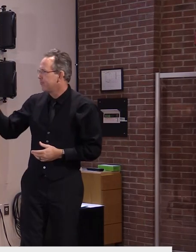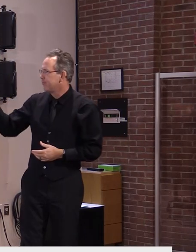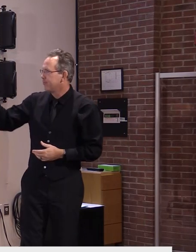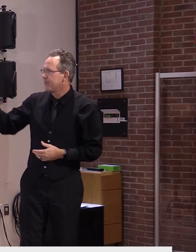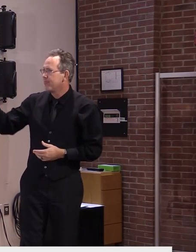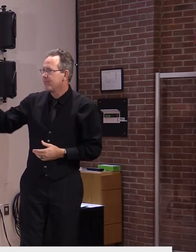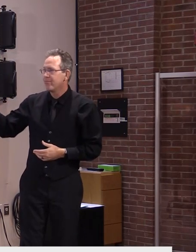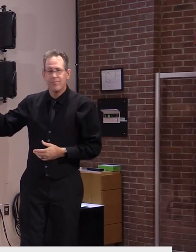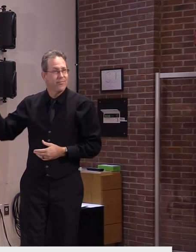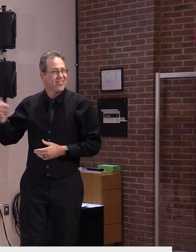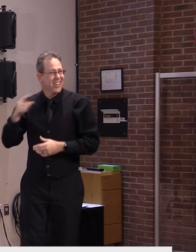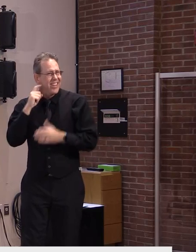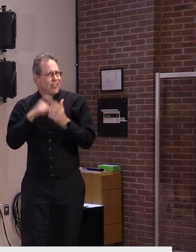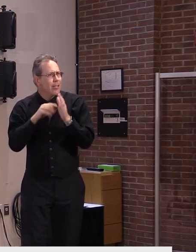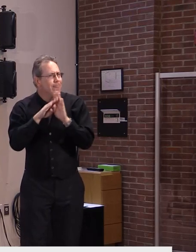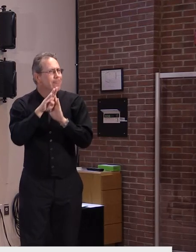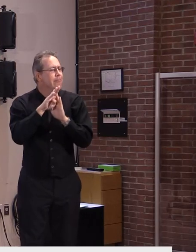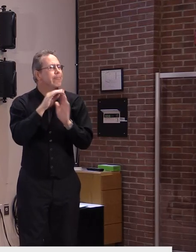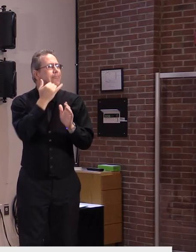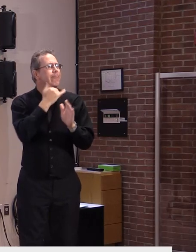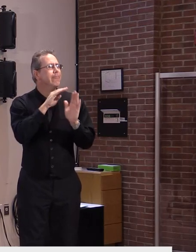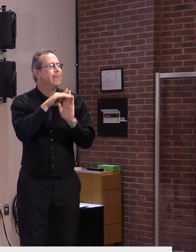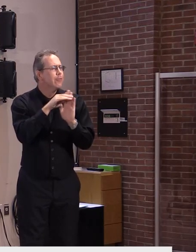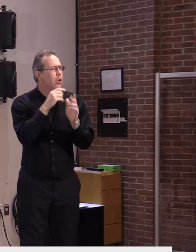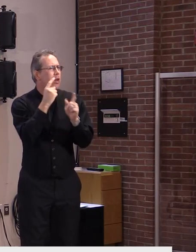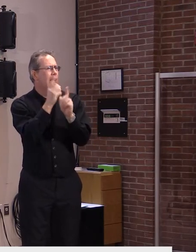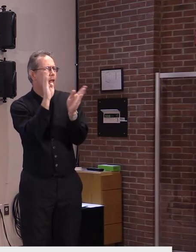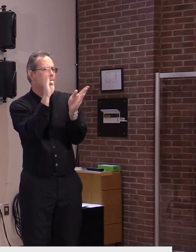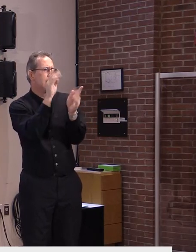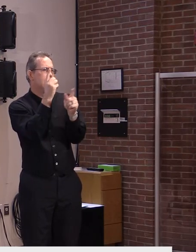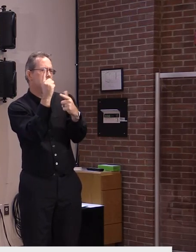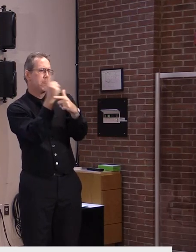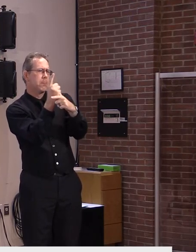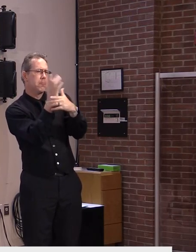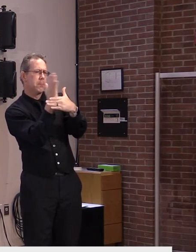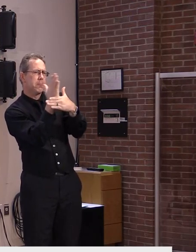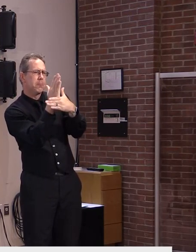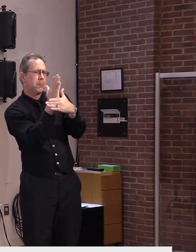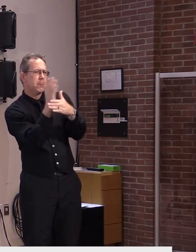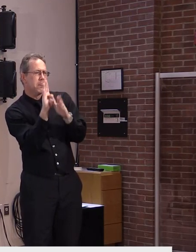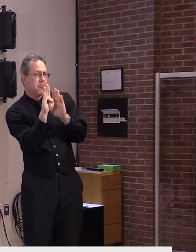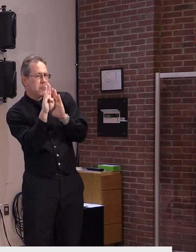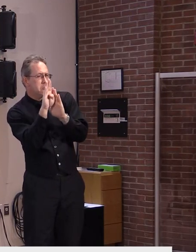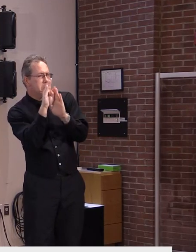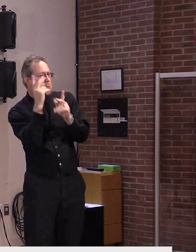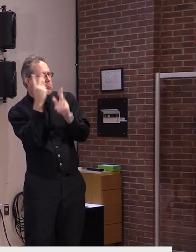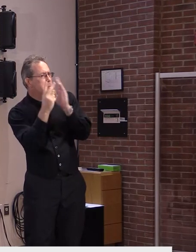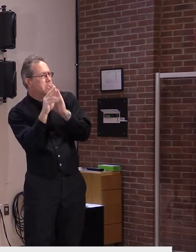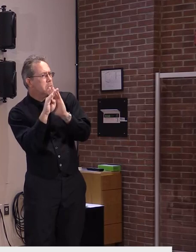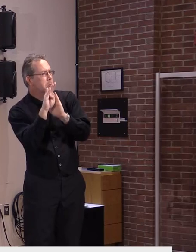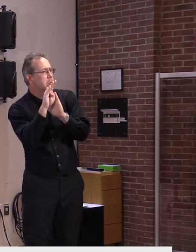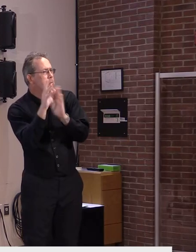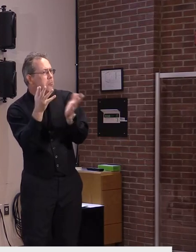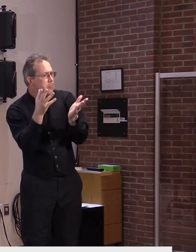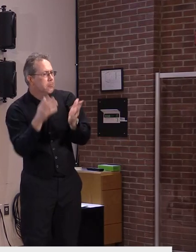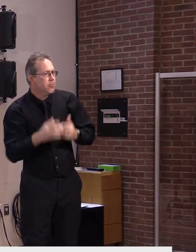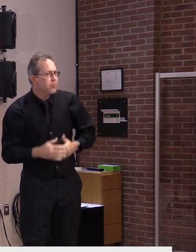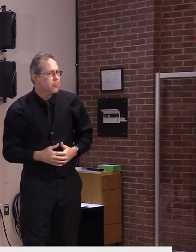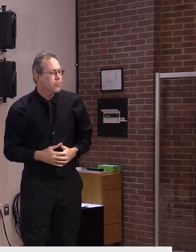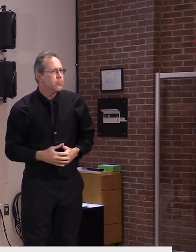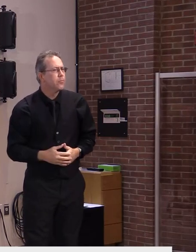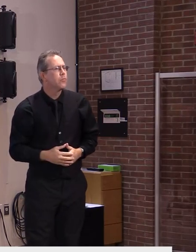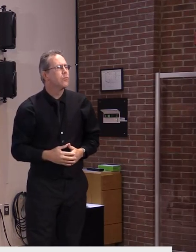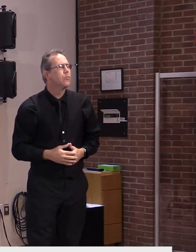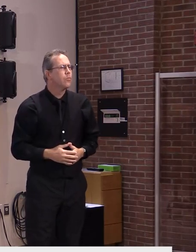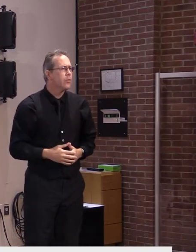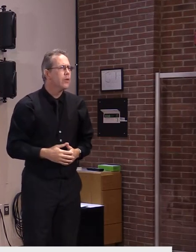for 2 weeks in Vermont, like I said, that cases have started to drop in New England as well. So again, something we'll have to keep a close